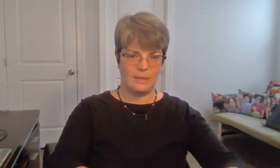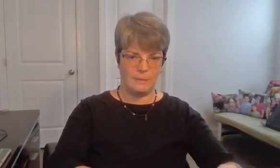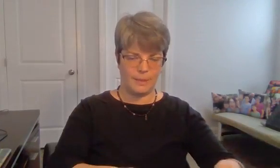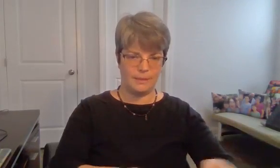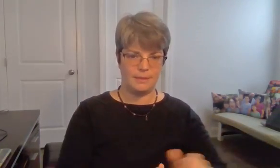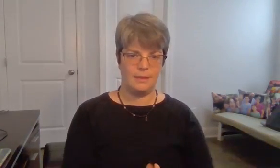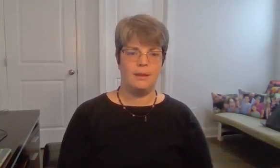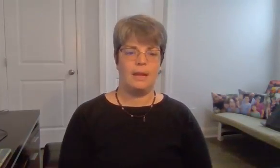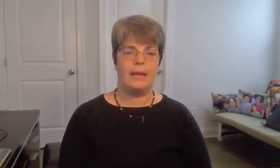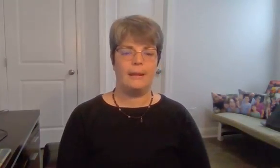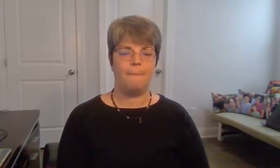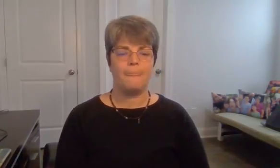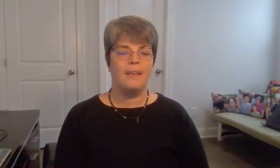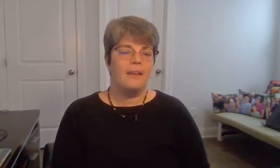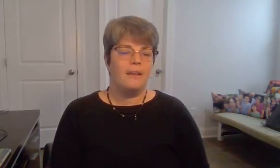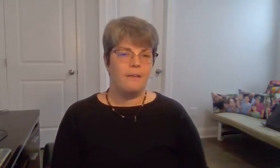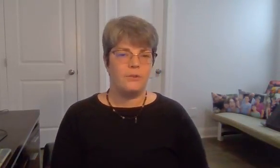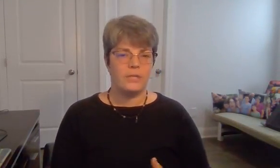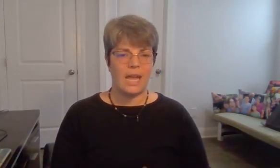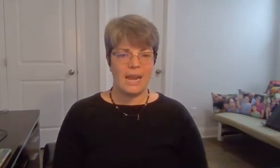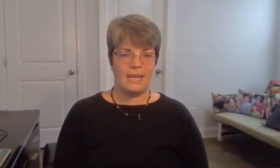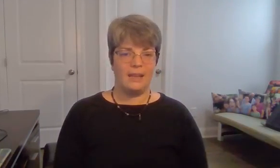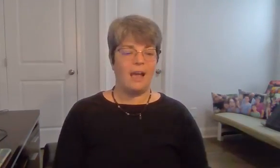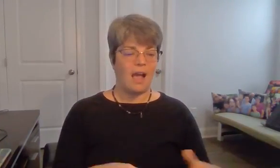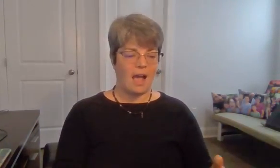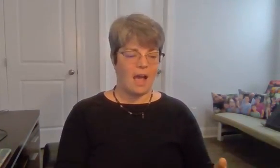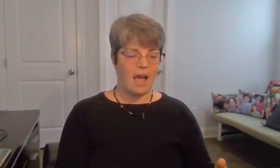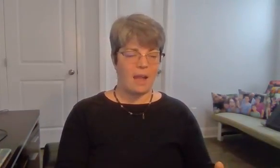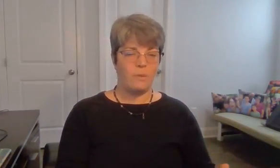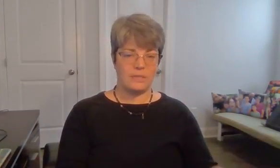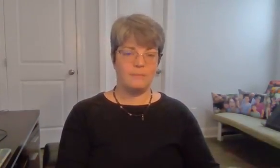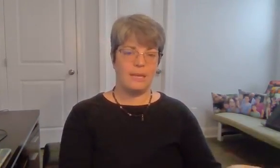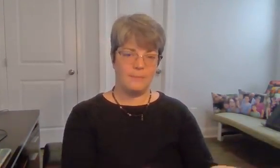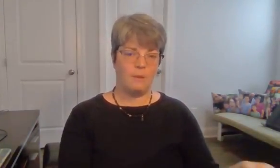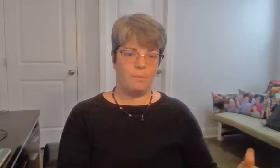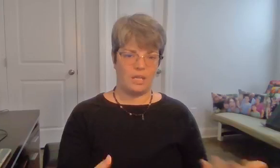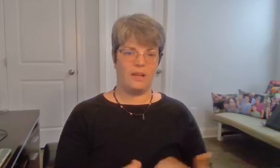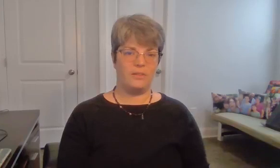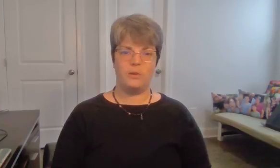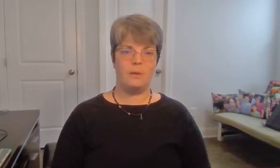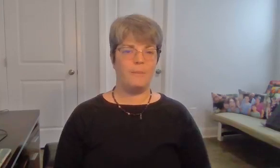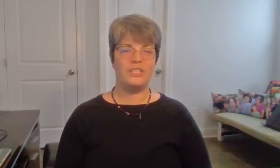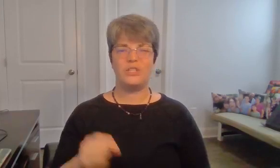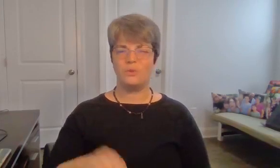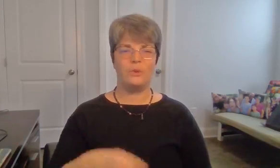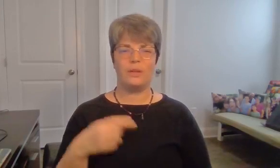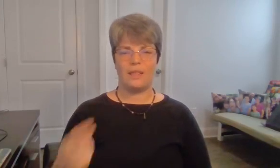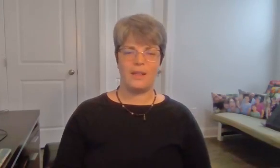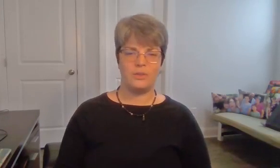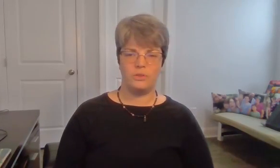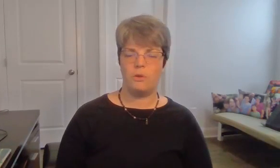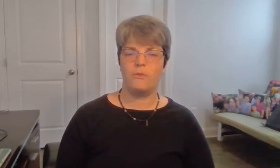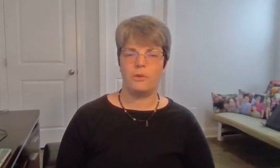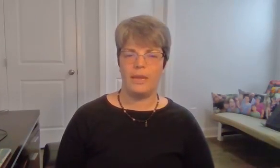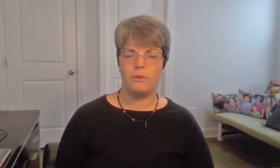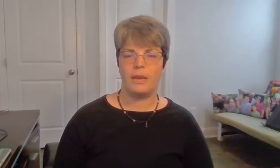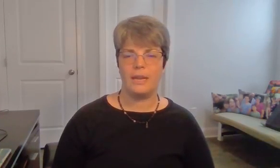the beat. For signing, I will sometimes help a child to do it, but just don't do it a lot. Don't do hand over hand a